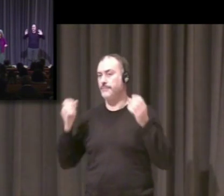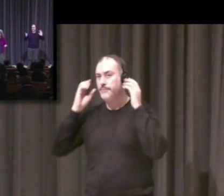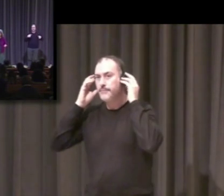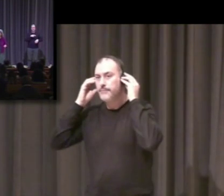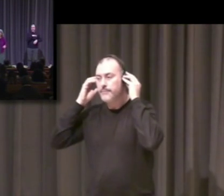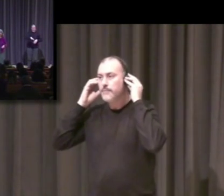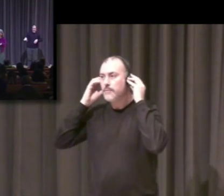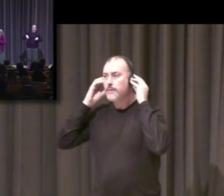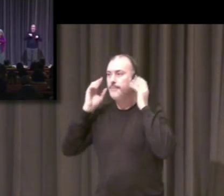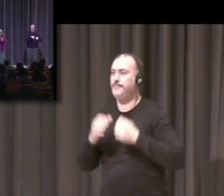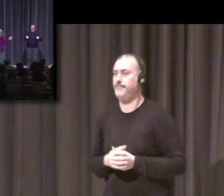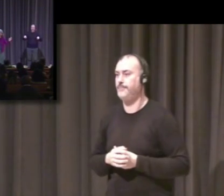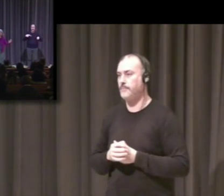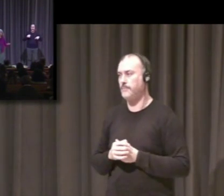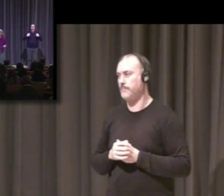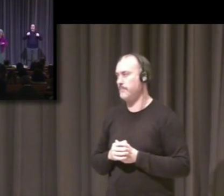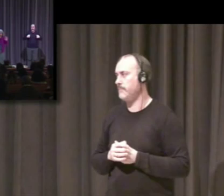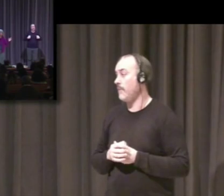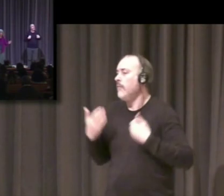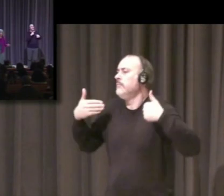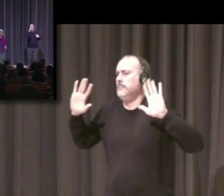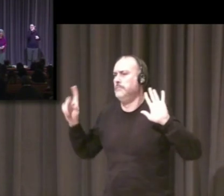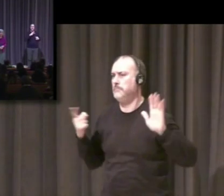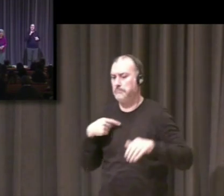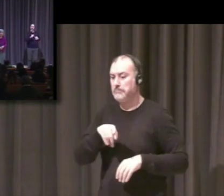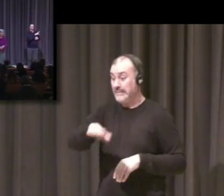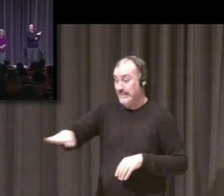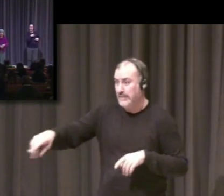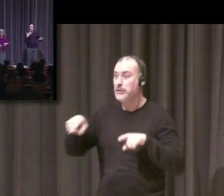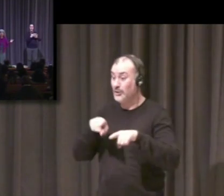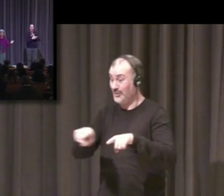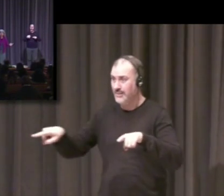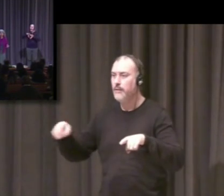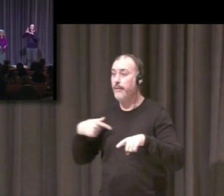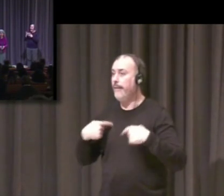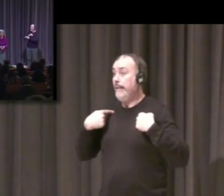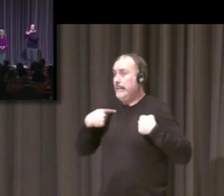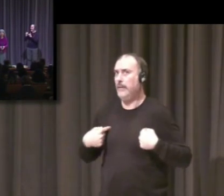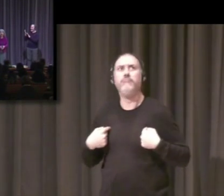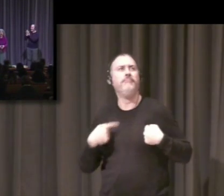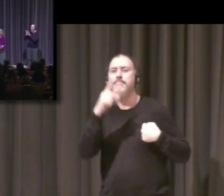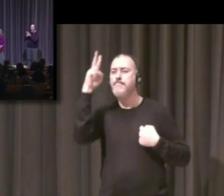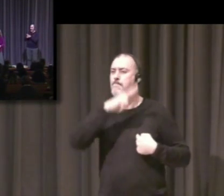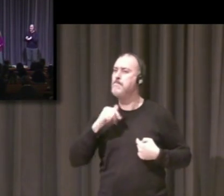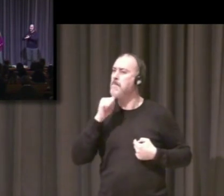And these people often will just have nothing to do with their families, sometimes for years.